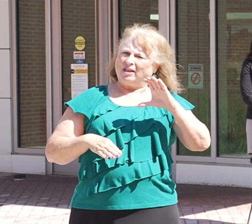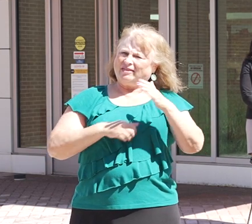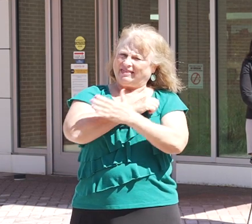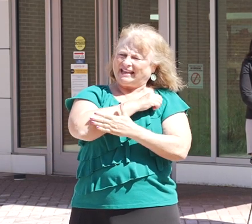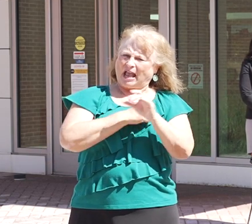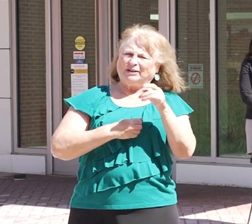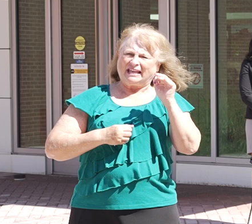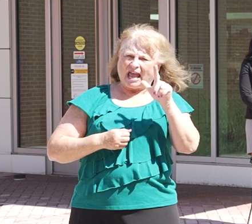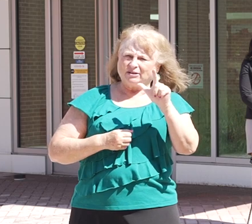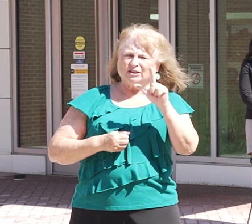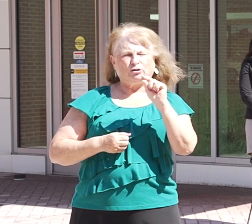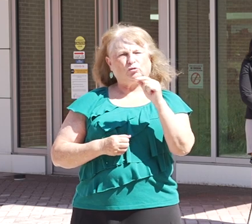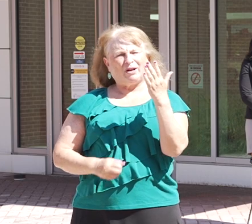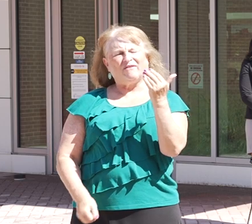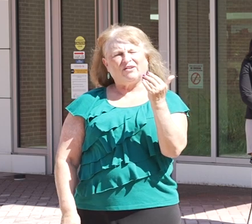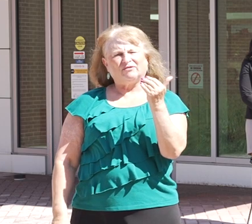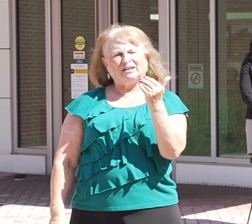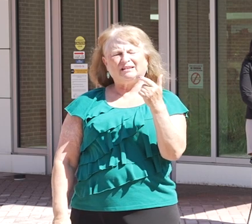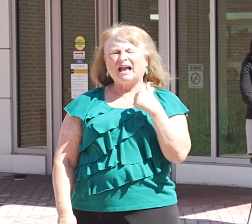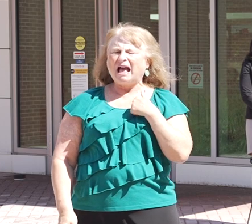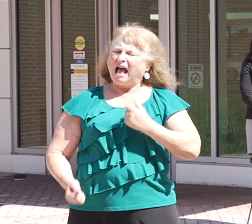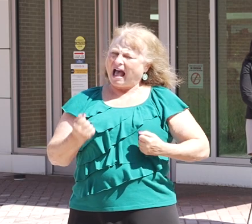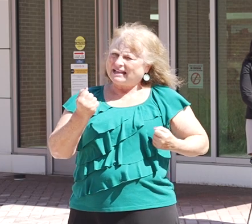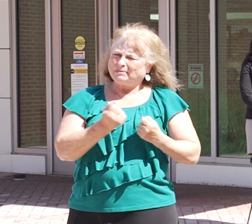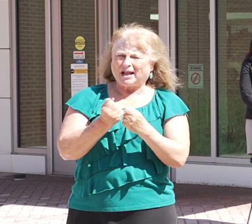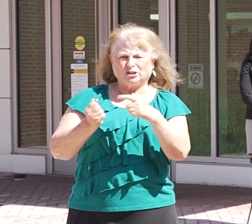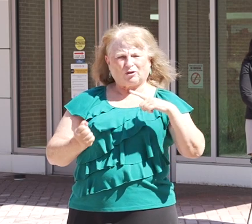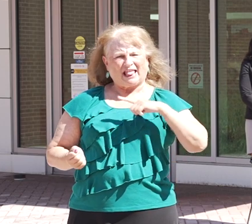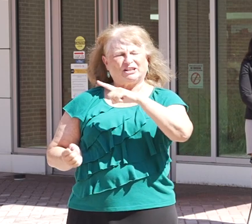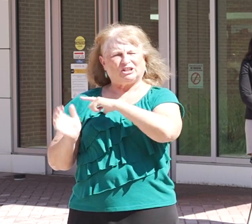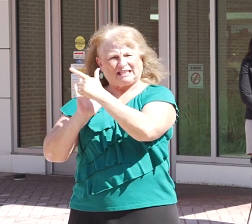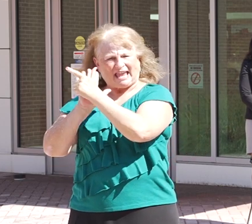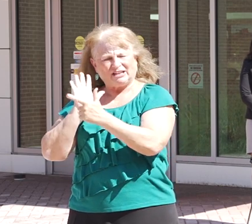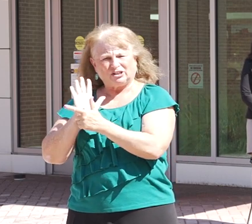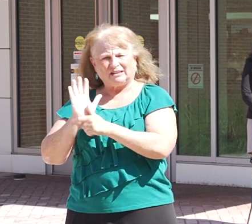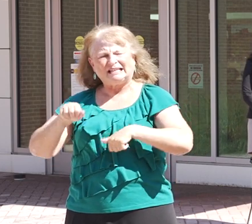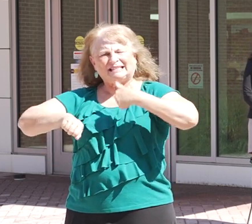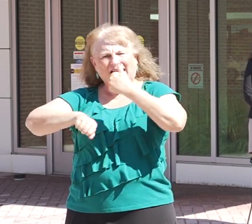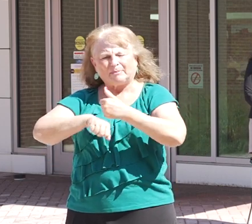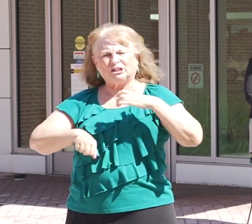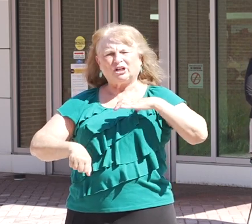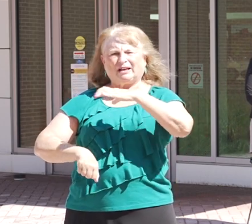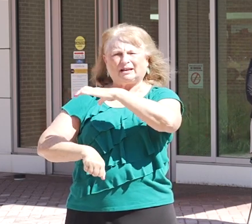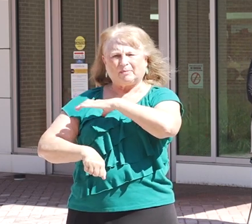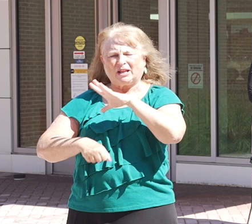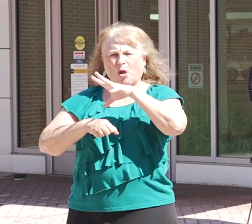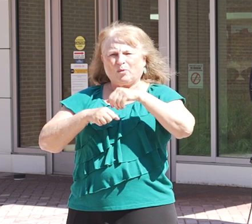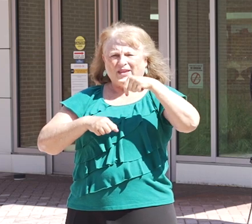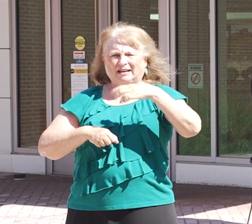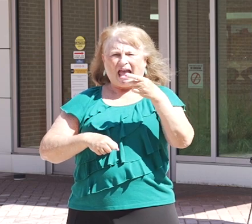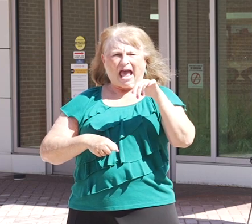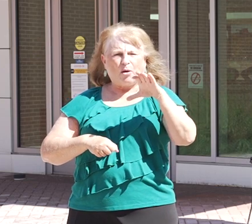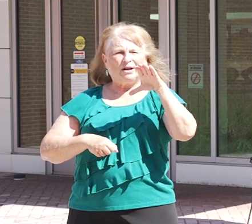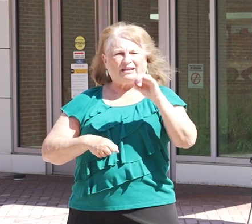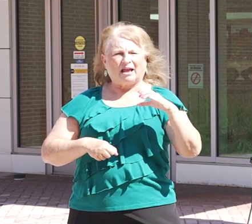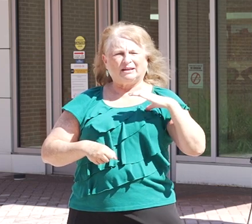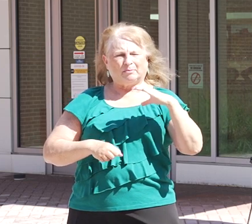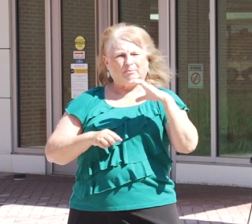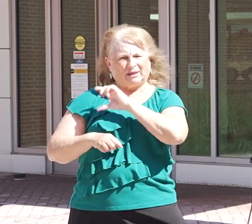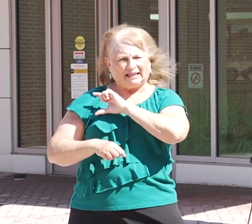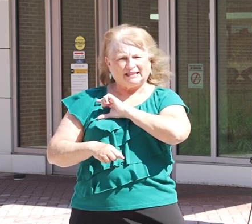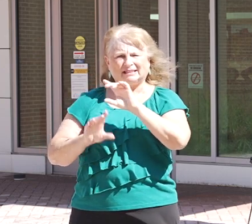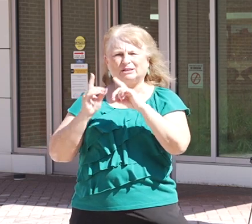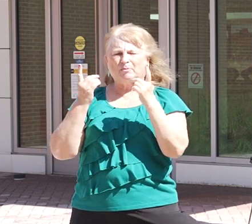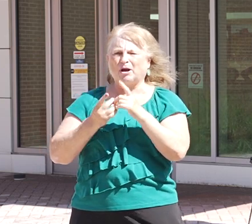in 2015, I sponsored legislation establishing a committee within our Howard County Police